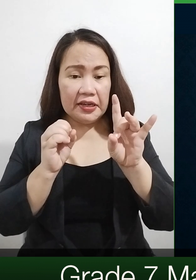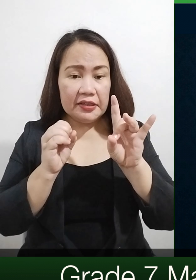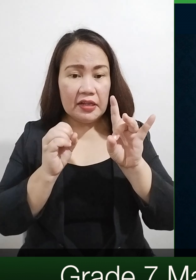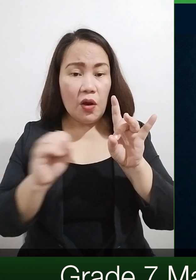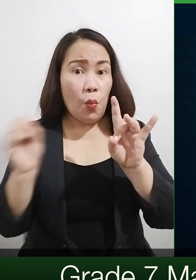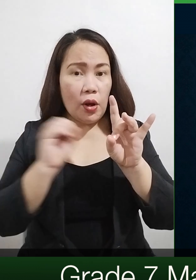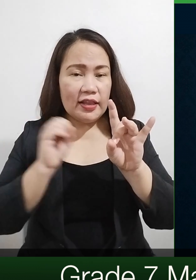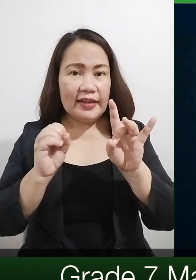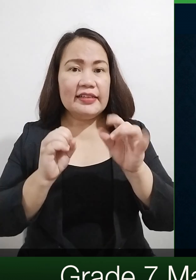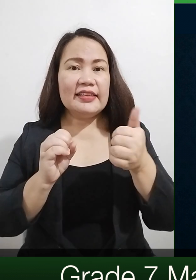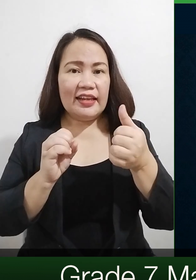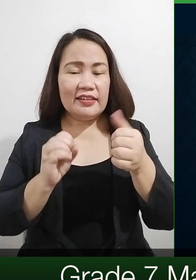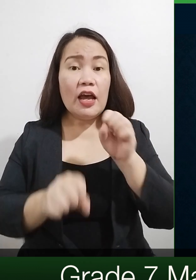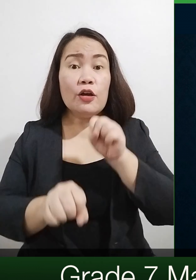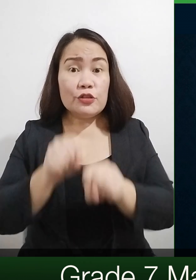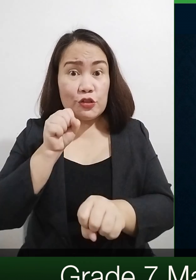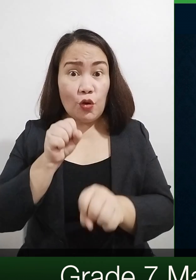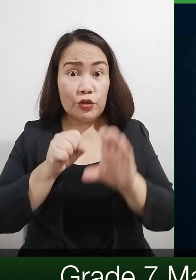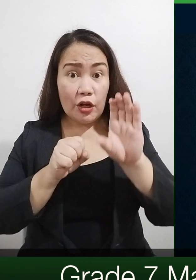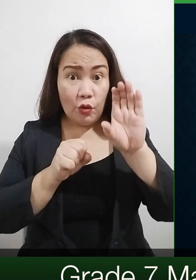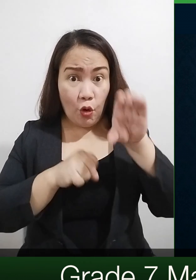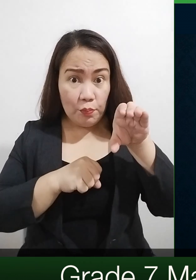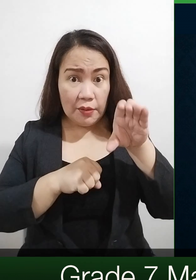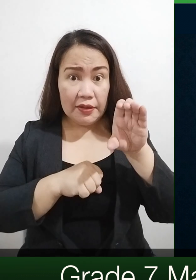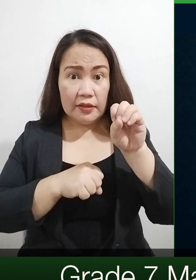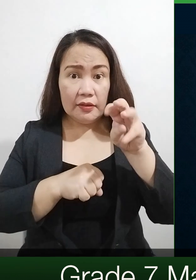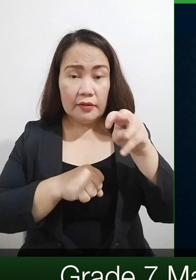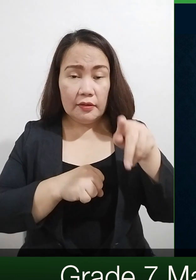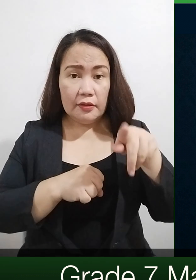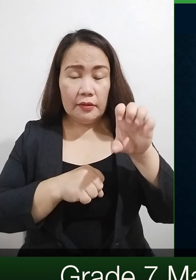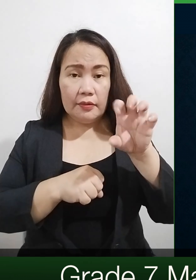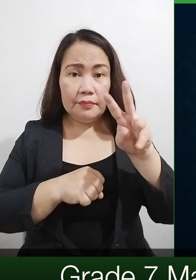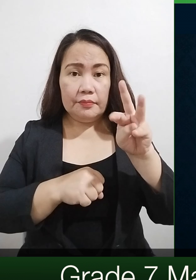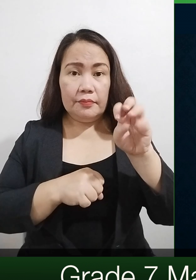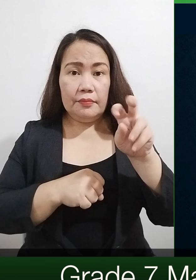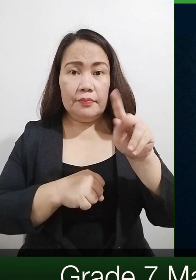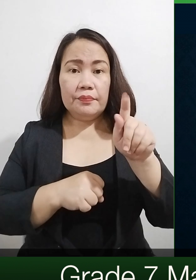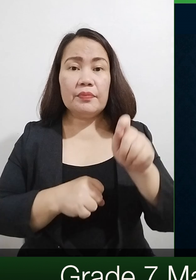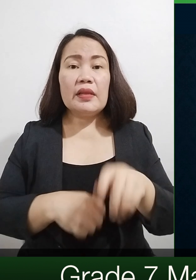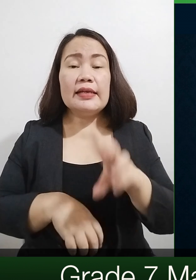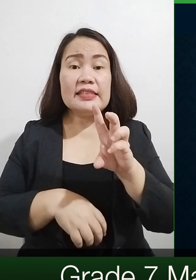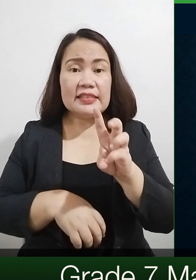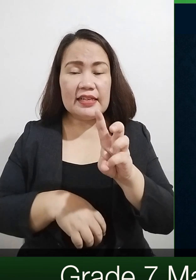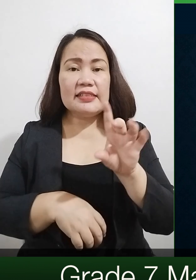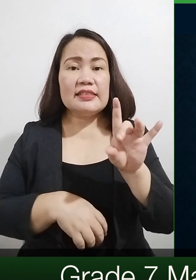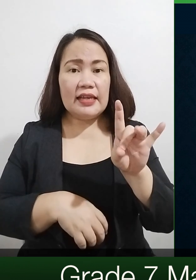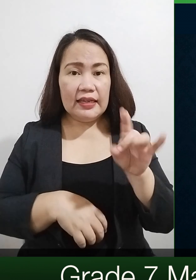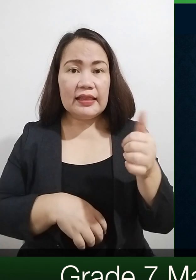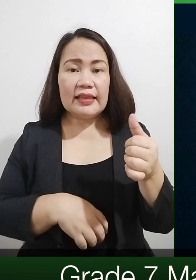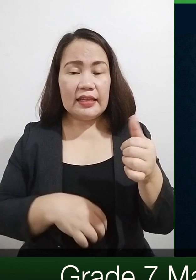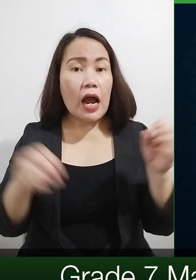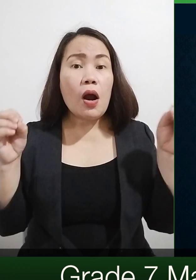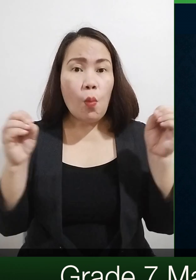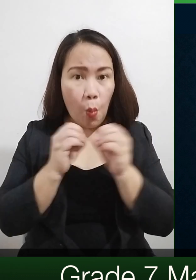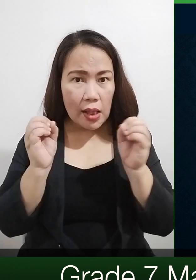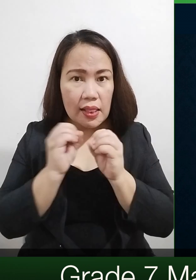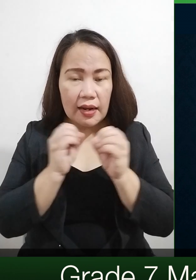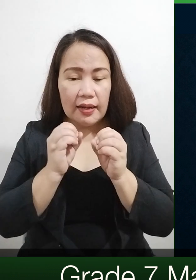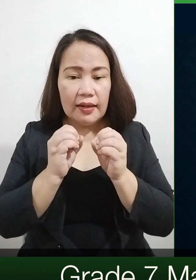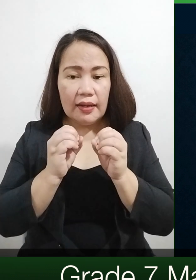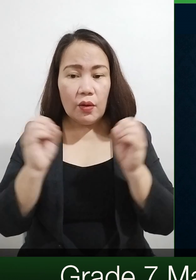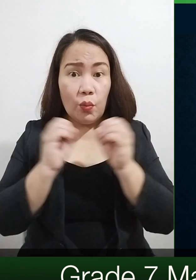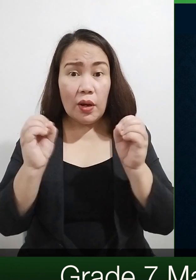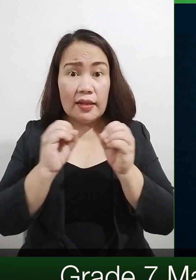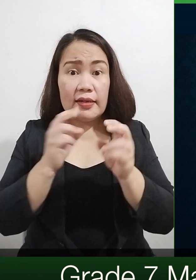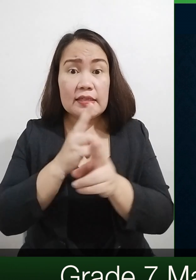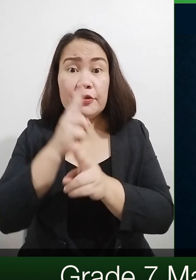siyang 10. So, therefore, the complement is 6, 8, 10. So, ano yung wala dito? na nasa